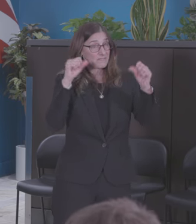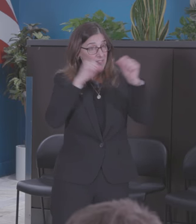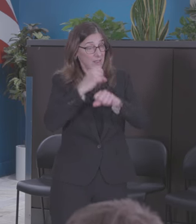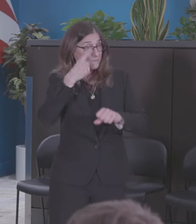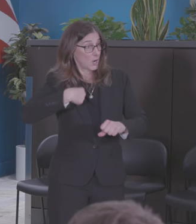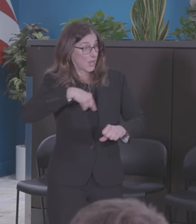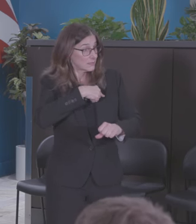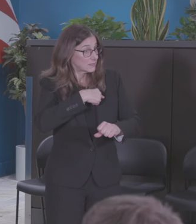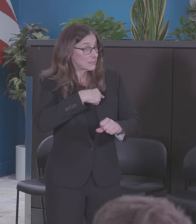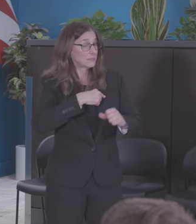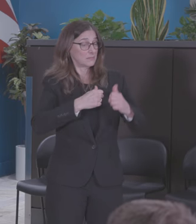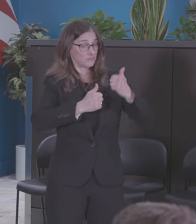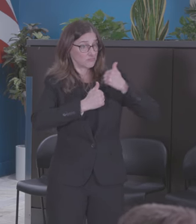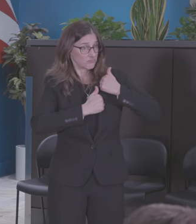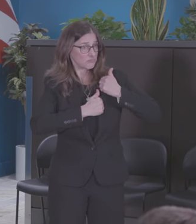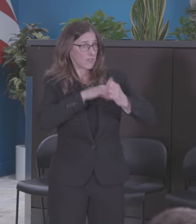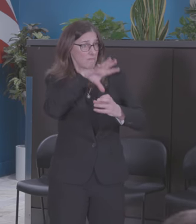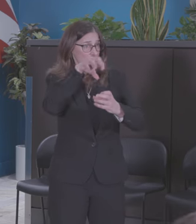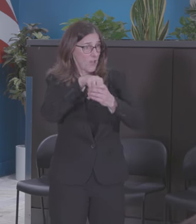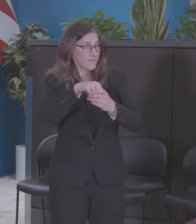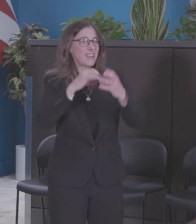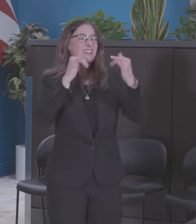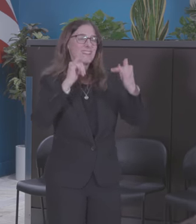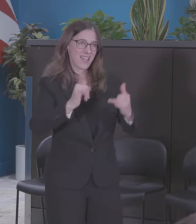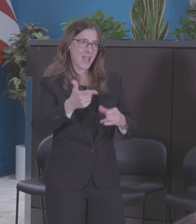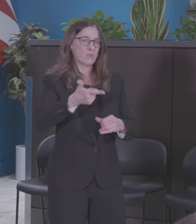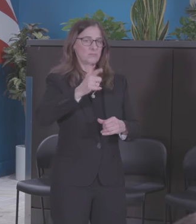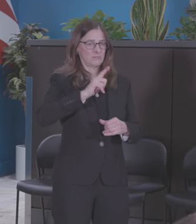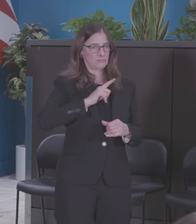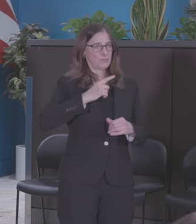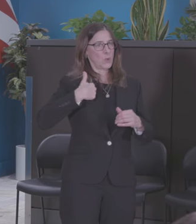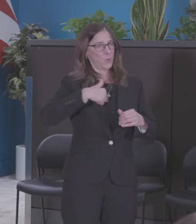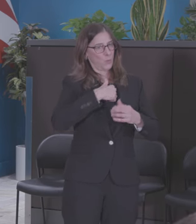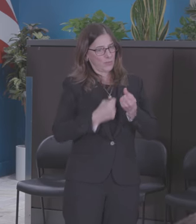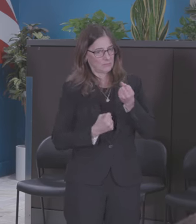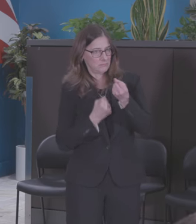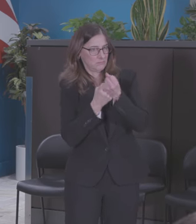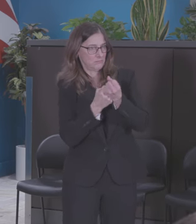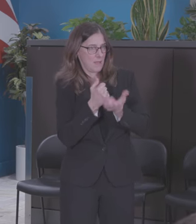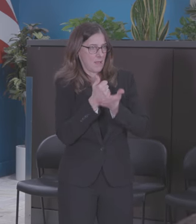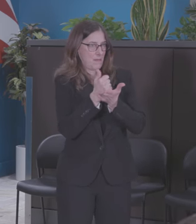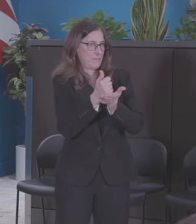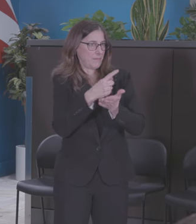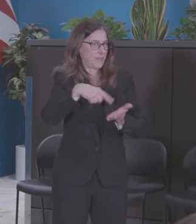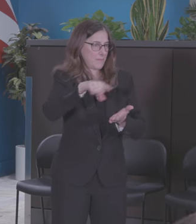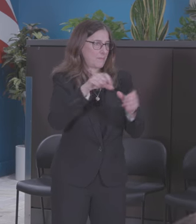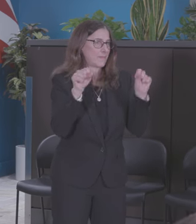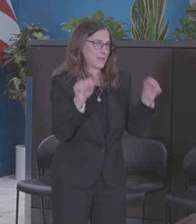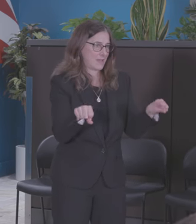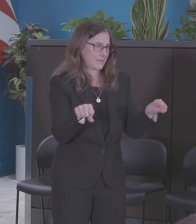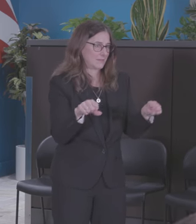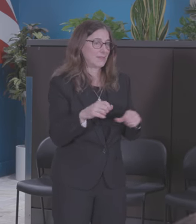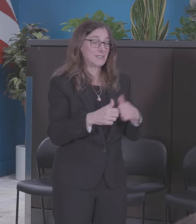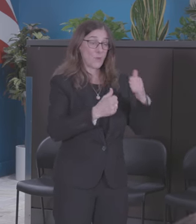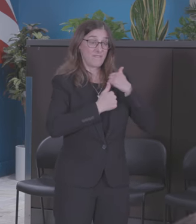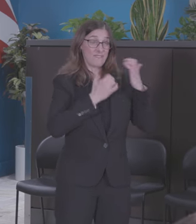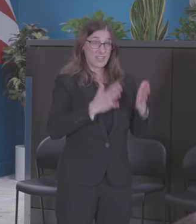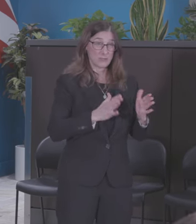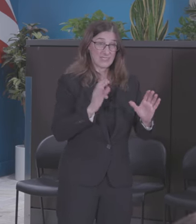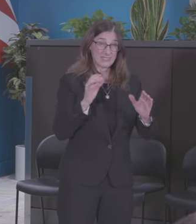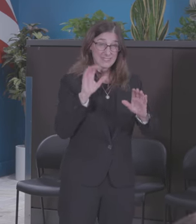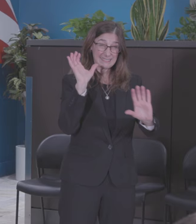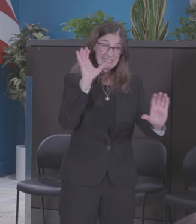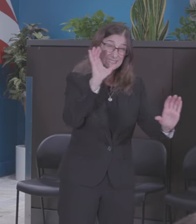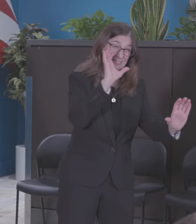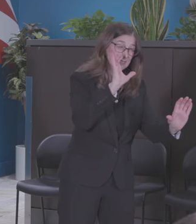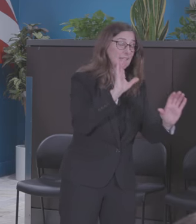Affairs, we can provide education and outreach to strengthen our connections with veterans who are experiencing homelessness.